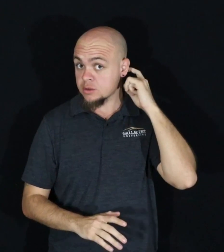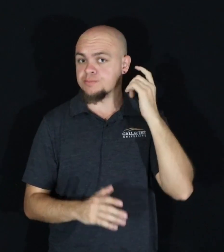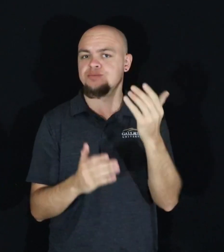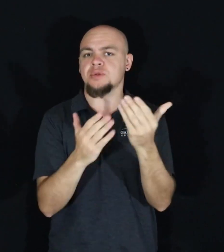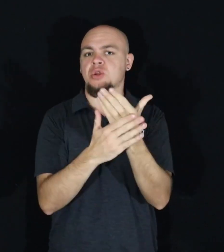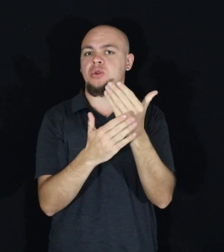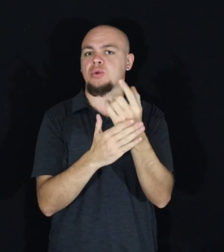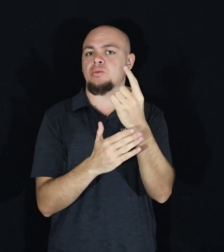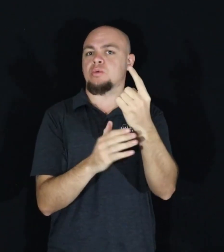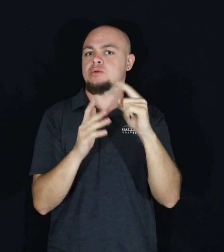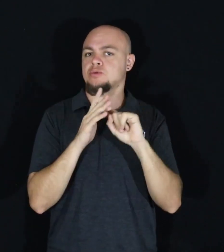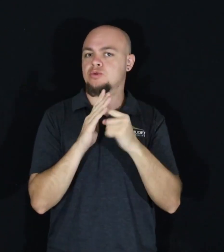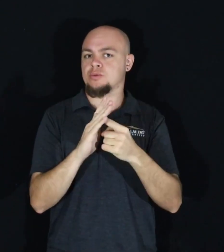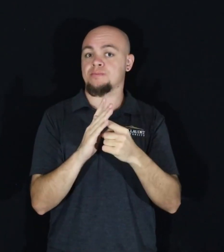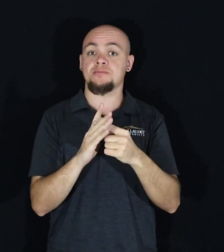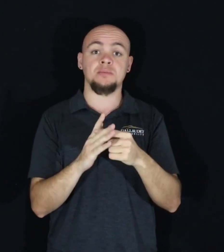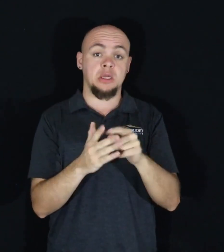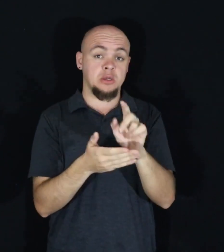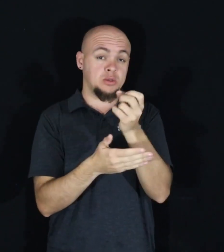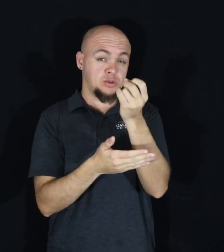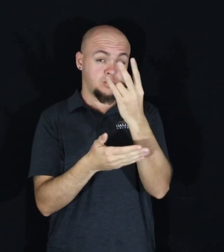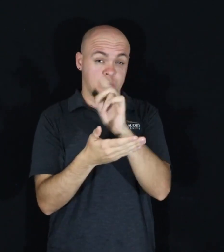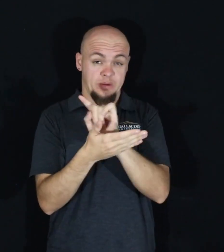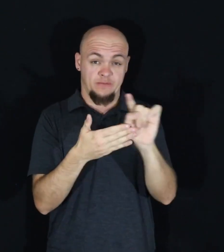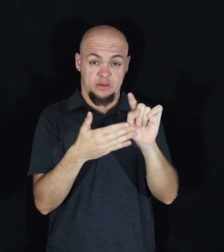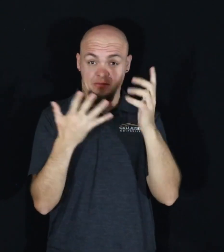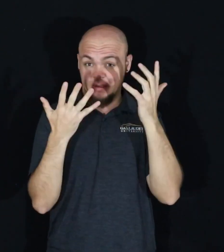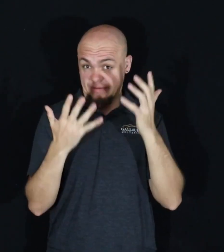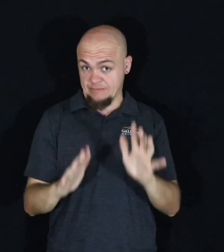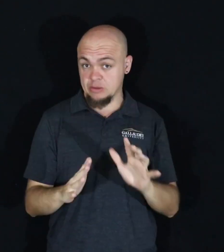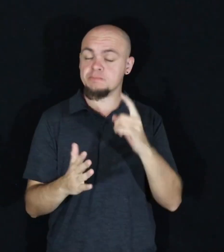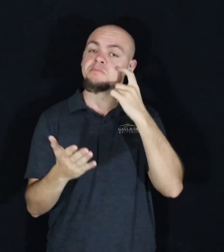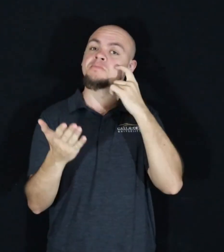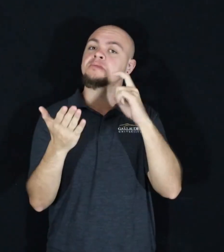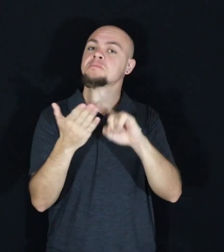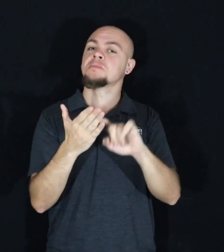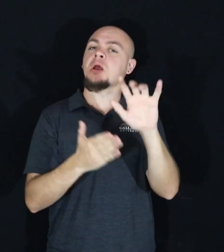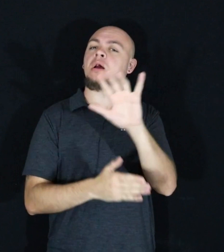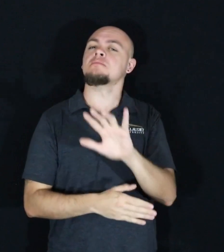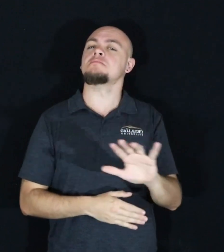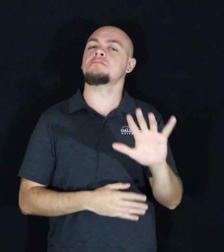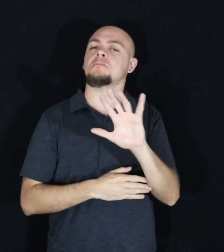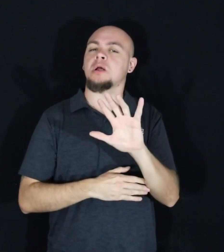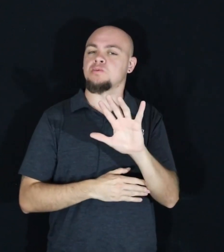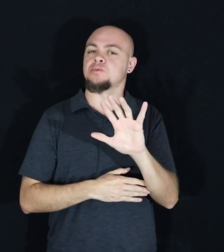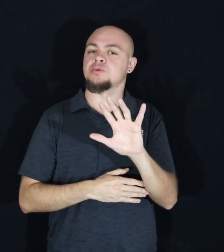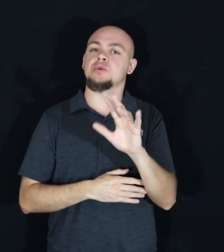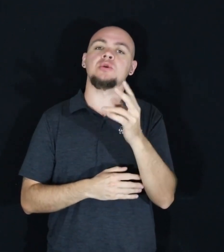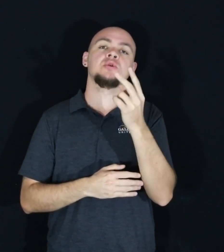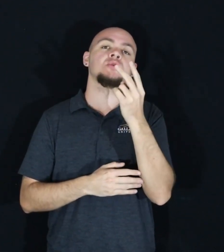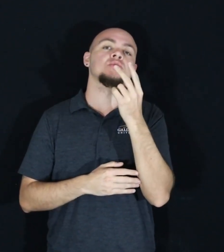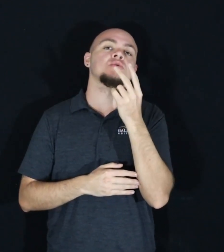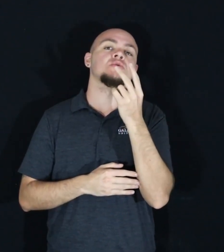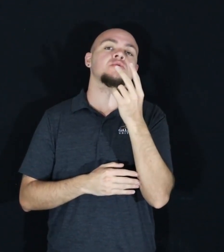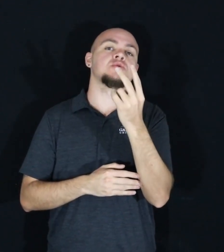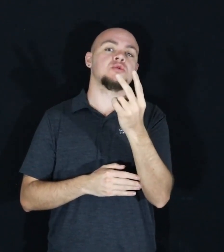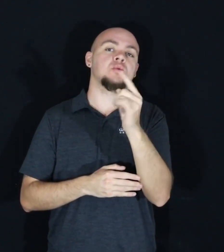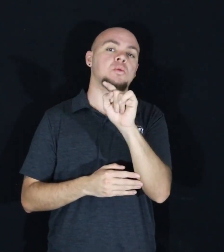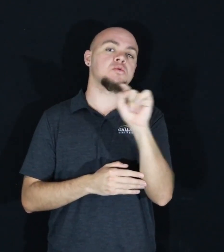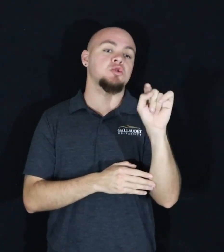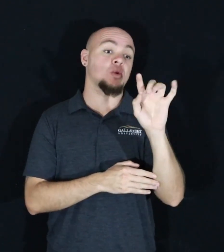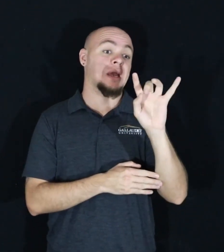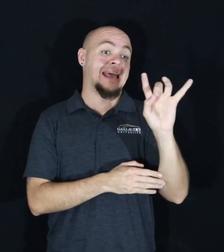one. And after 12 weeks, we found that it took approximately 2 to